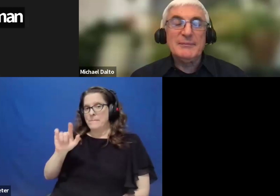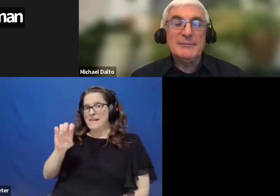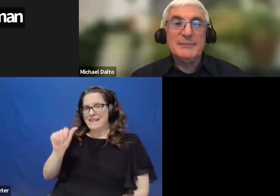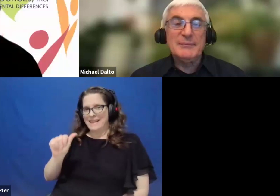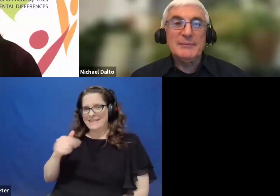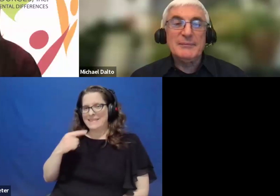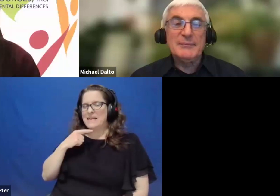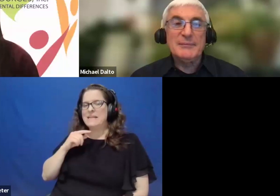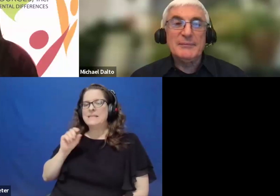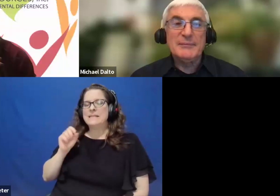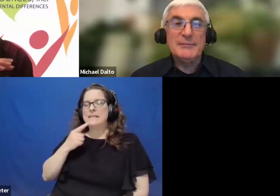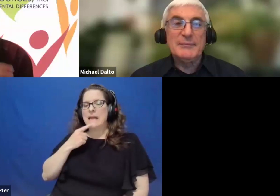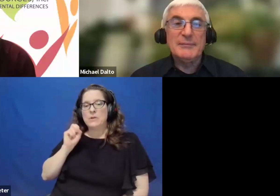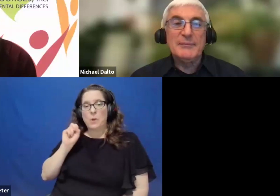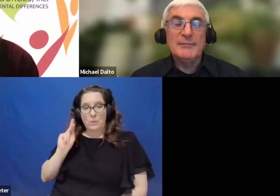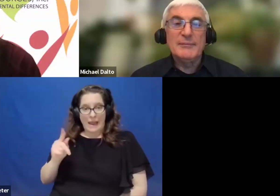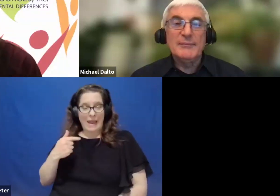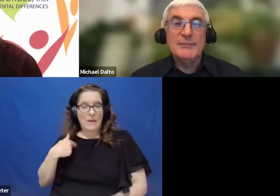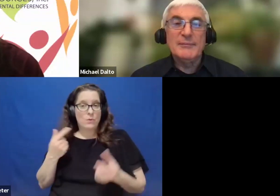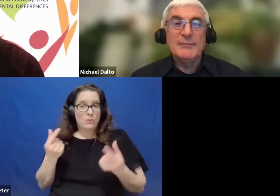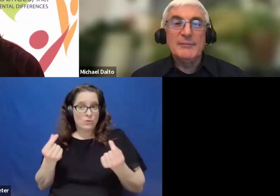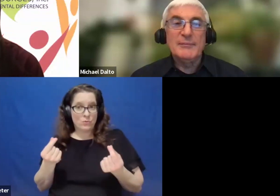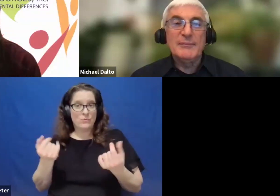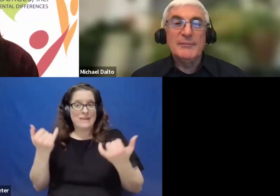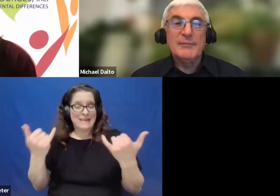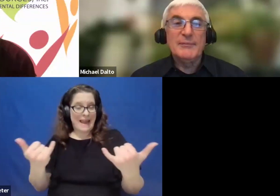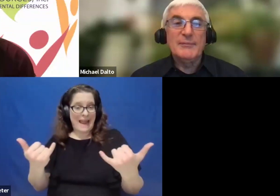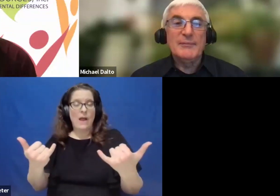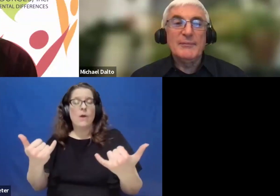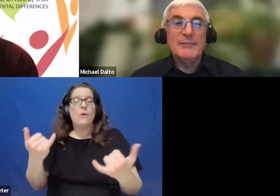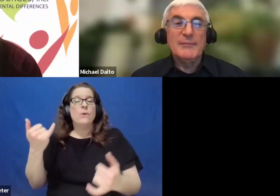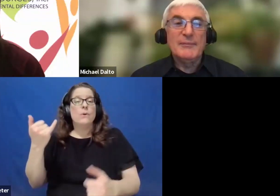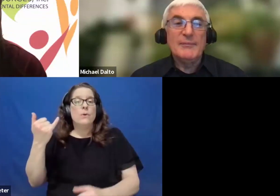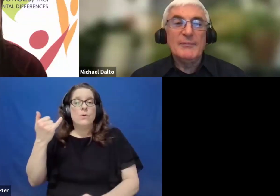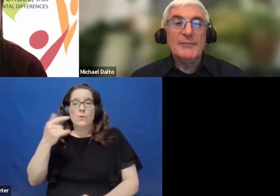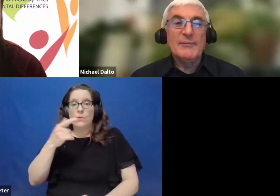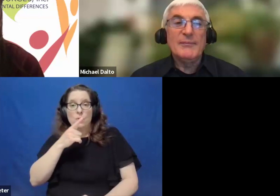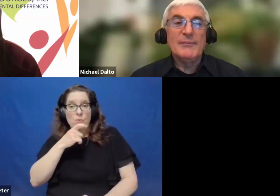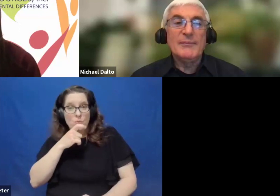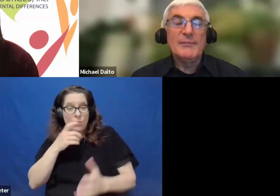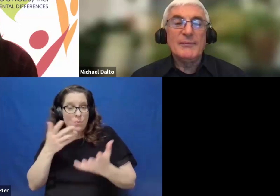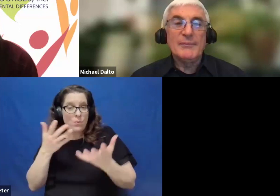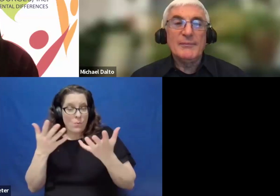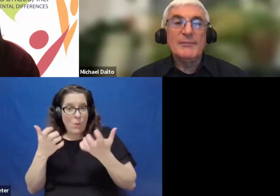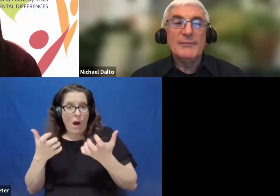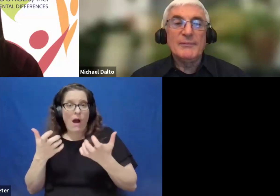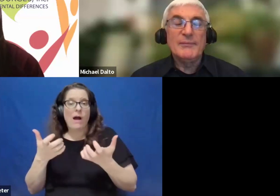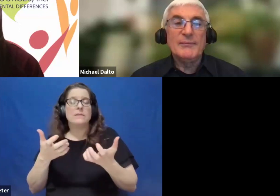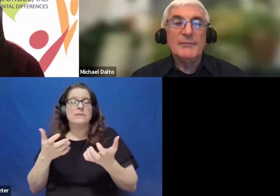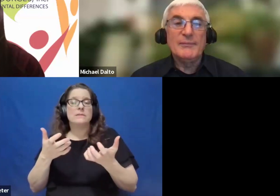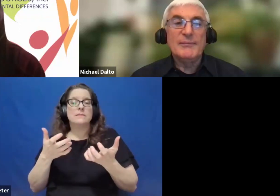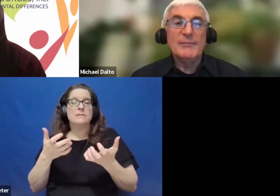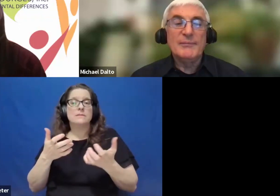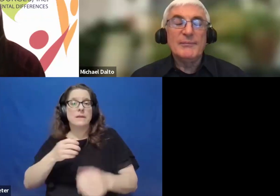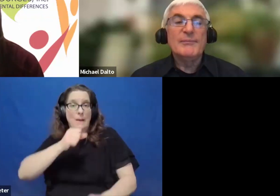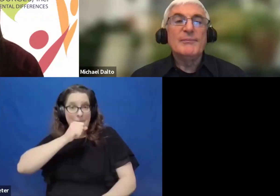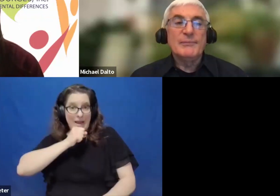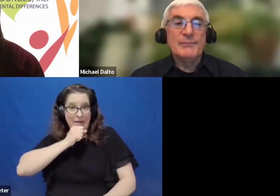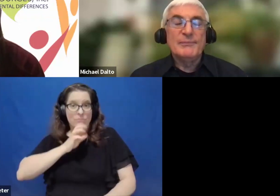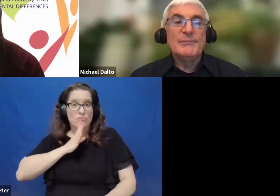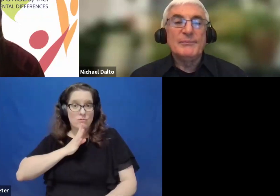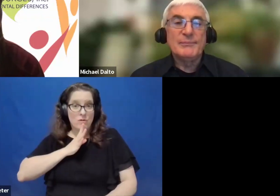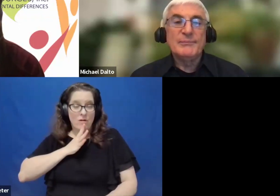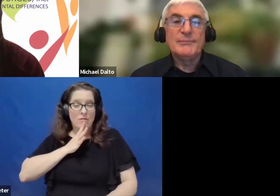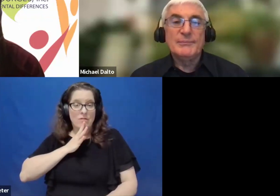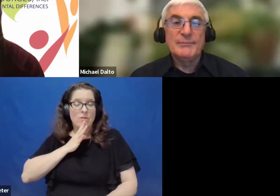we can do, which would be great, if anybody is interested in actually asking a question using your mic, if